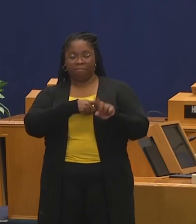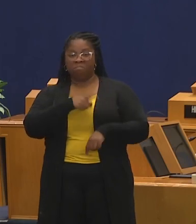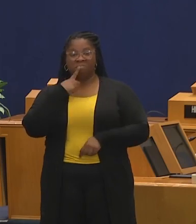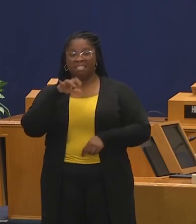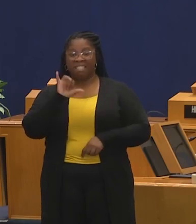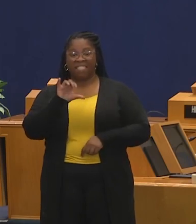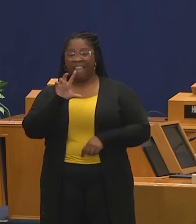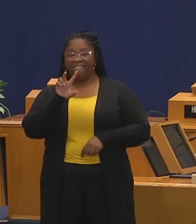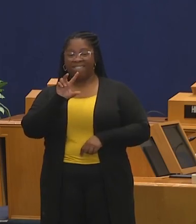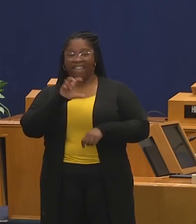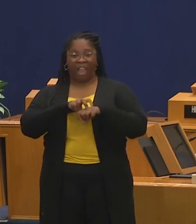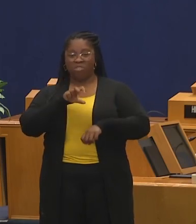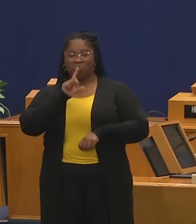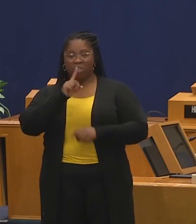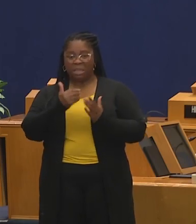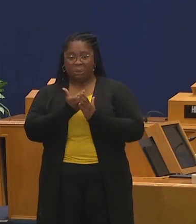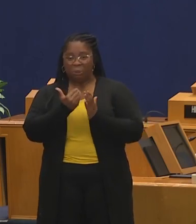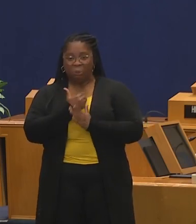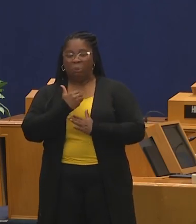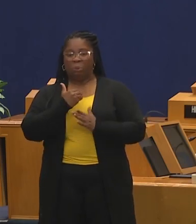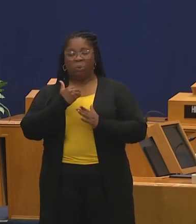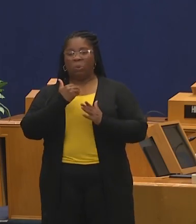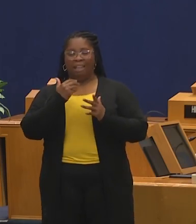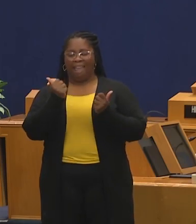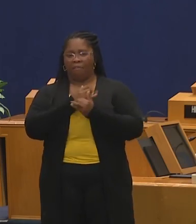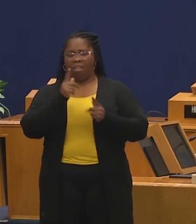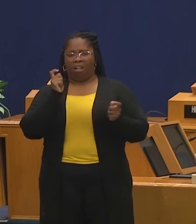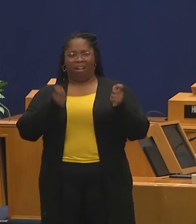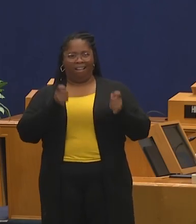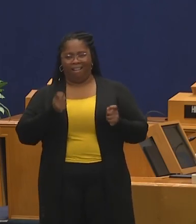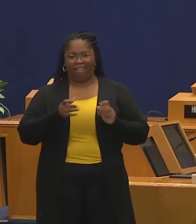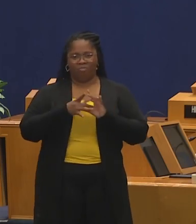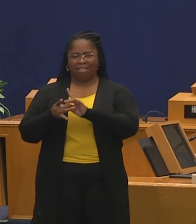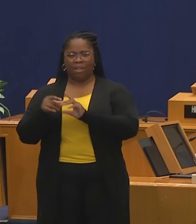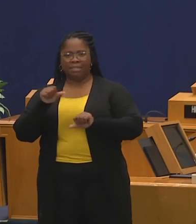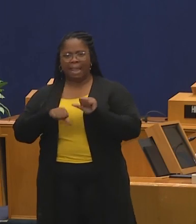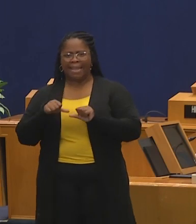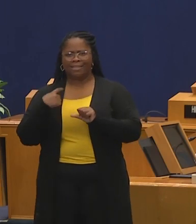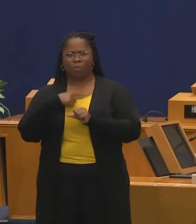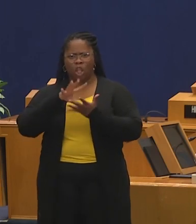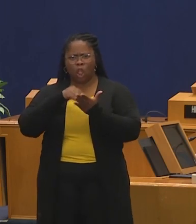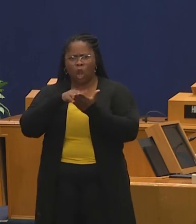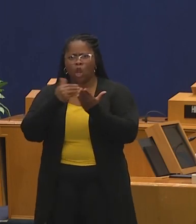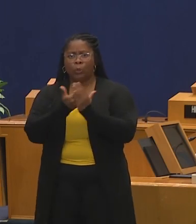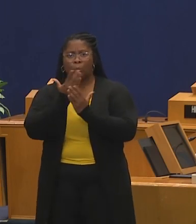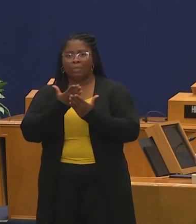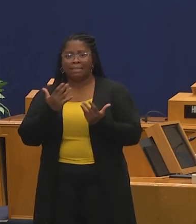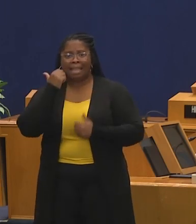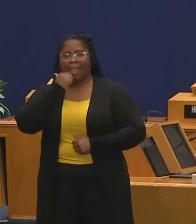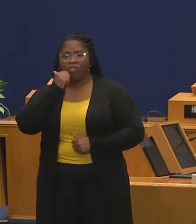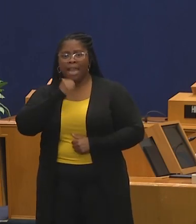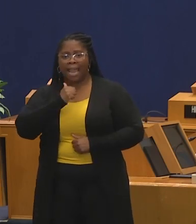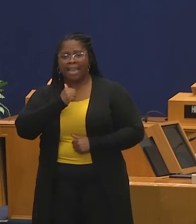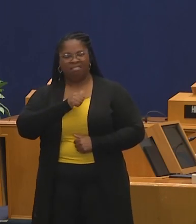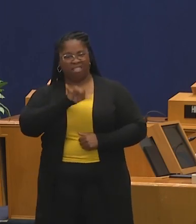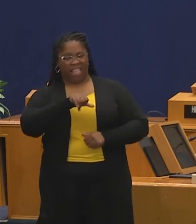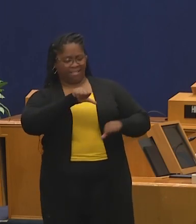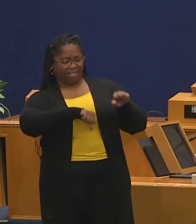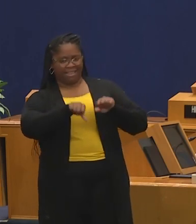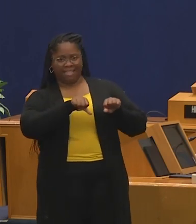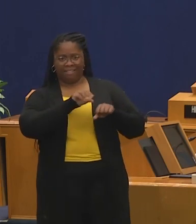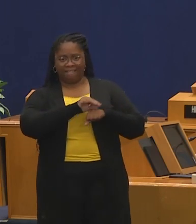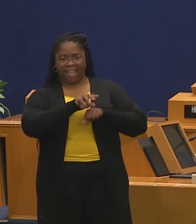and the science is rapidly evolving, we learn more and more every day. And the scientific advisory panel will be able